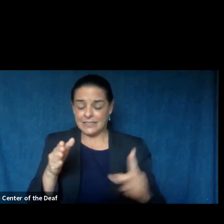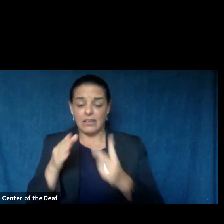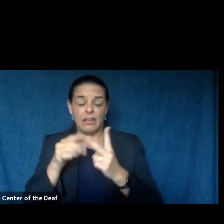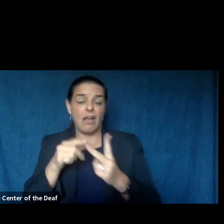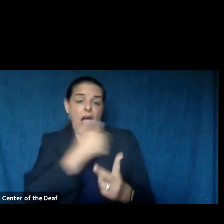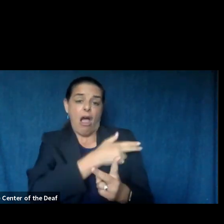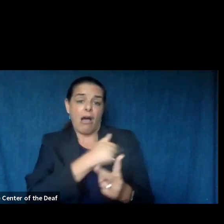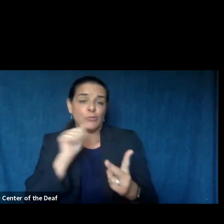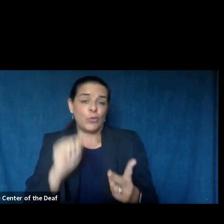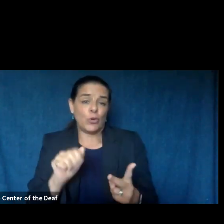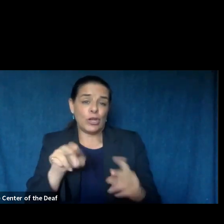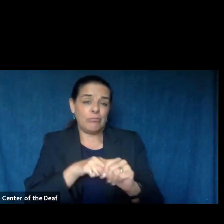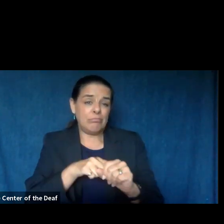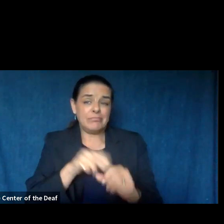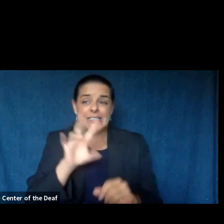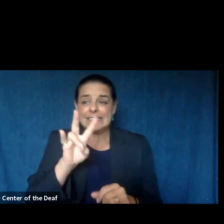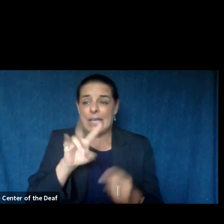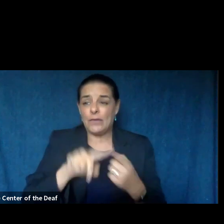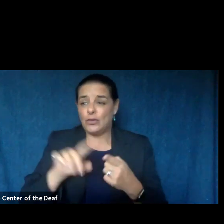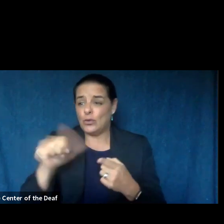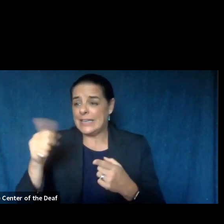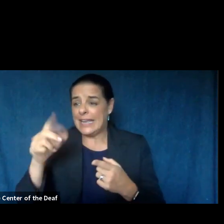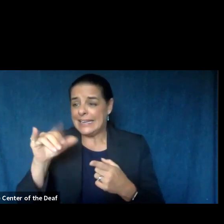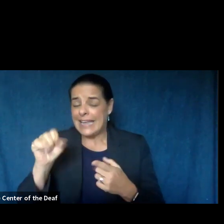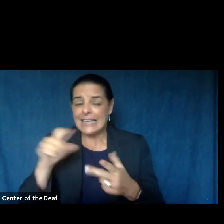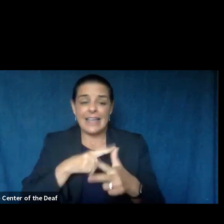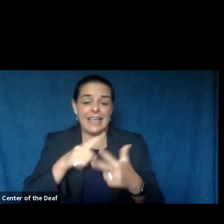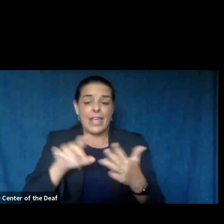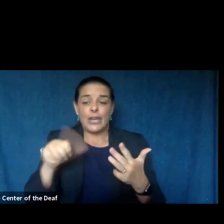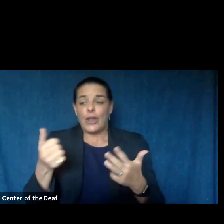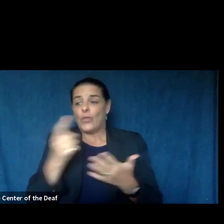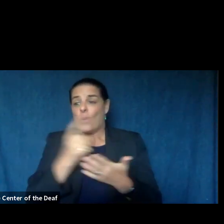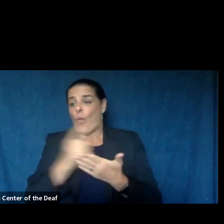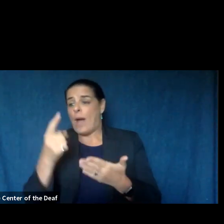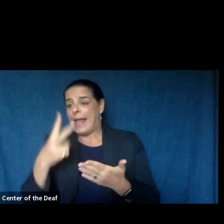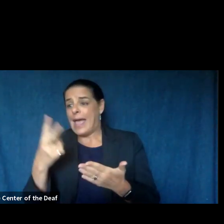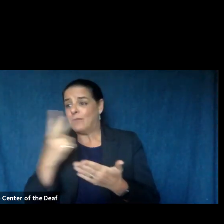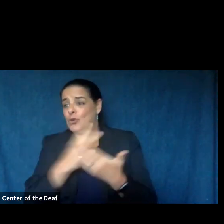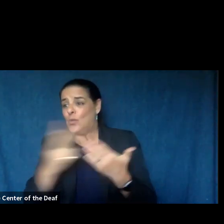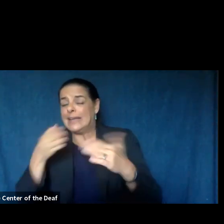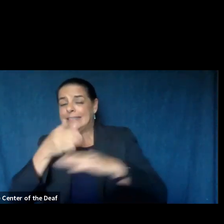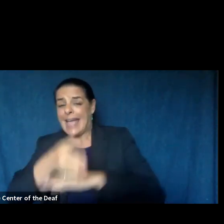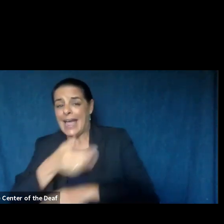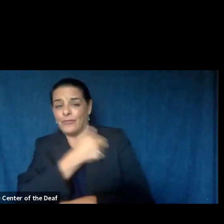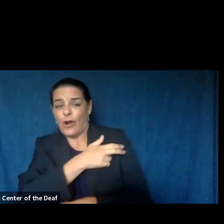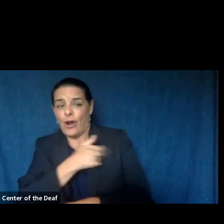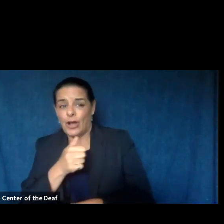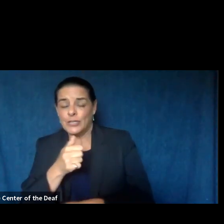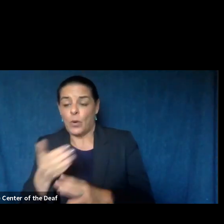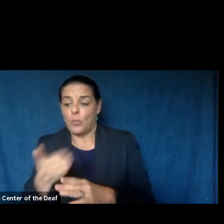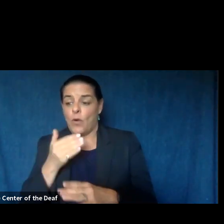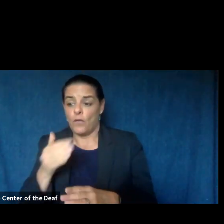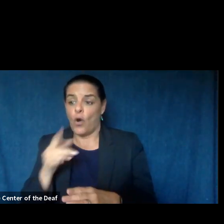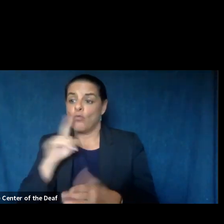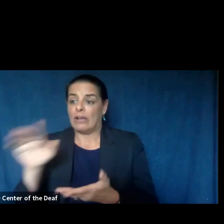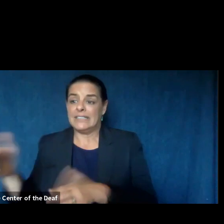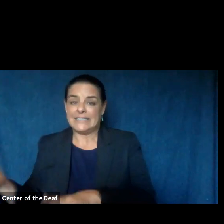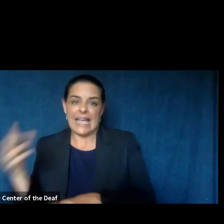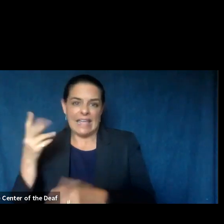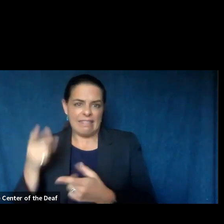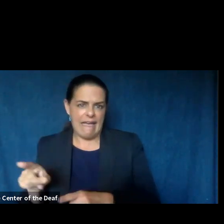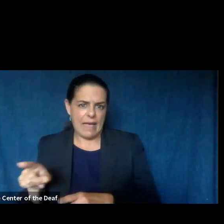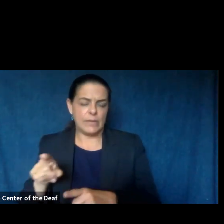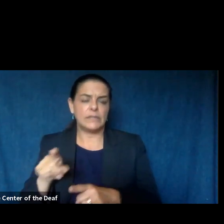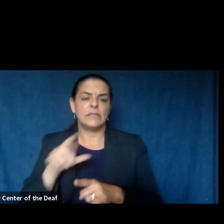10 days, and then a week and a half to 2 weeks after that, before a death is experienced. And